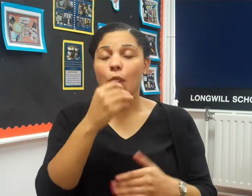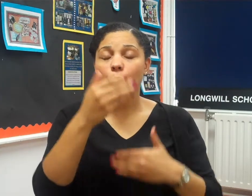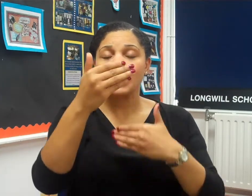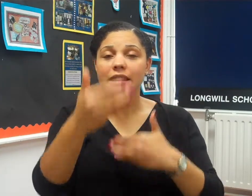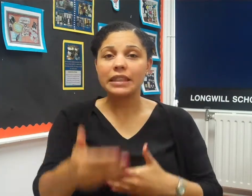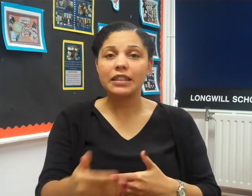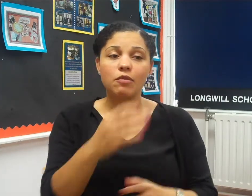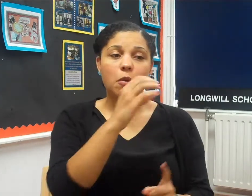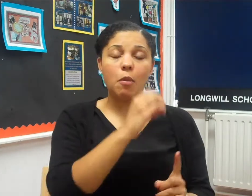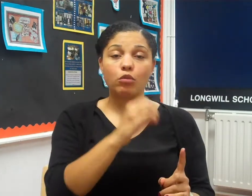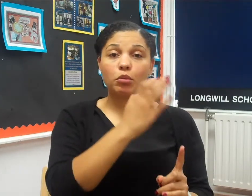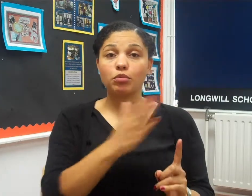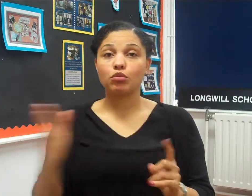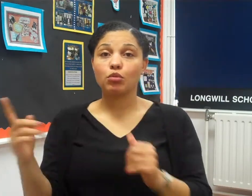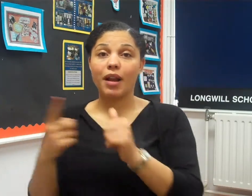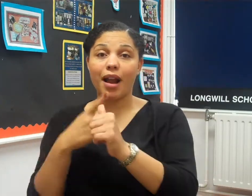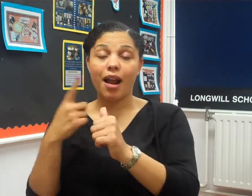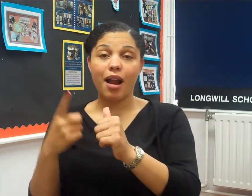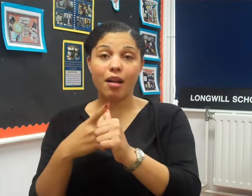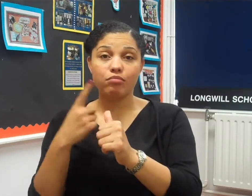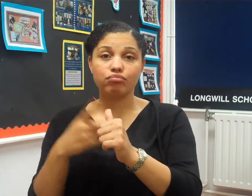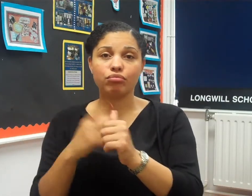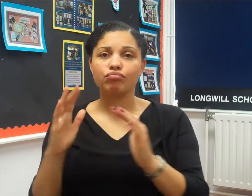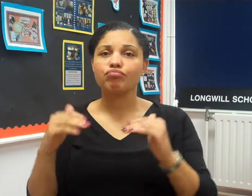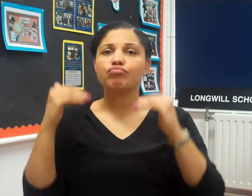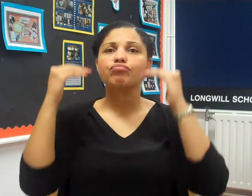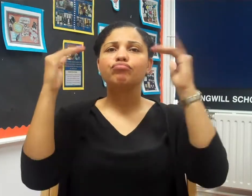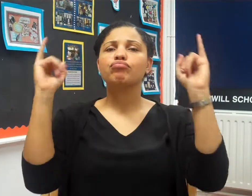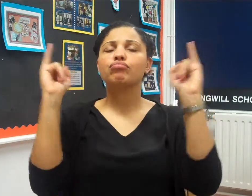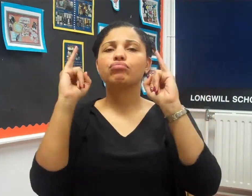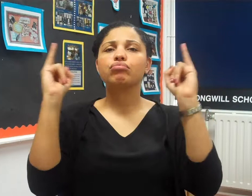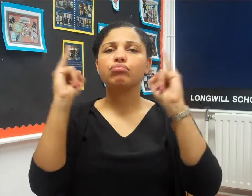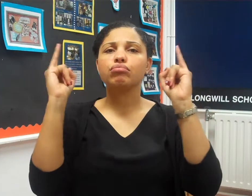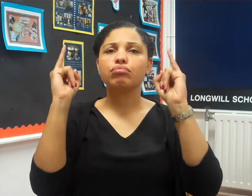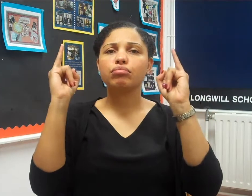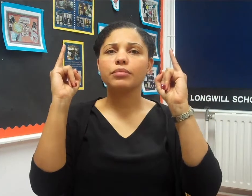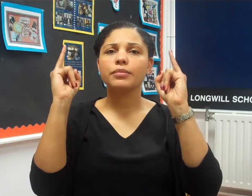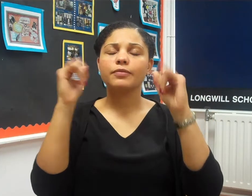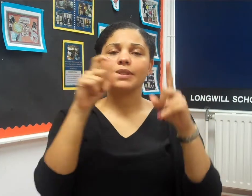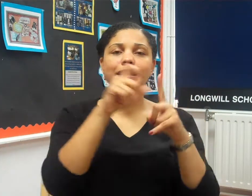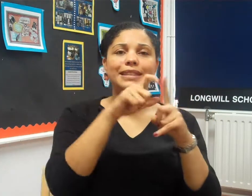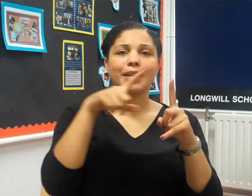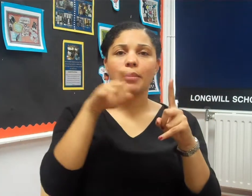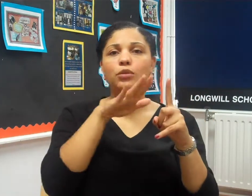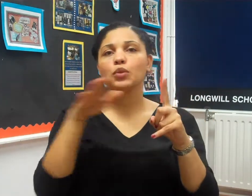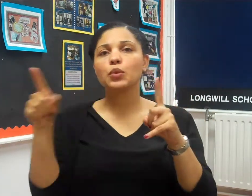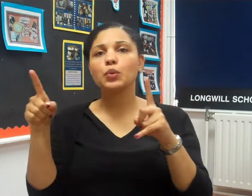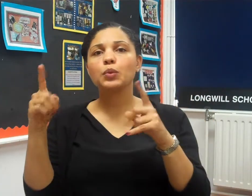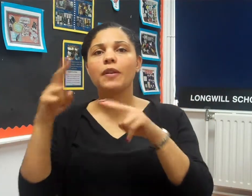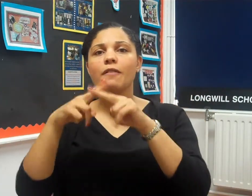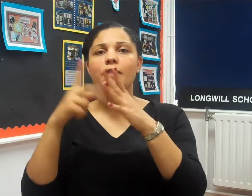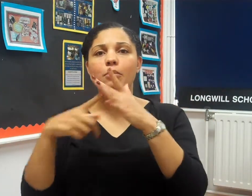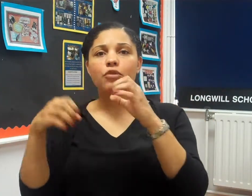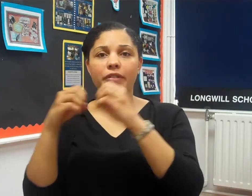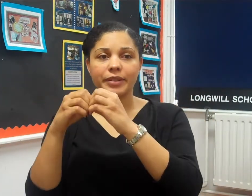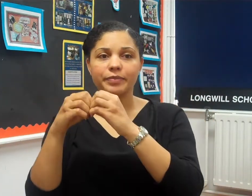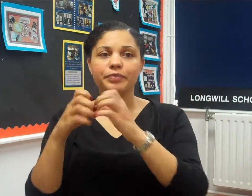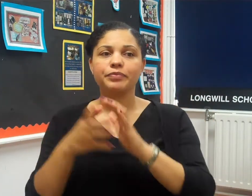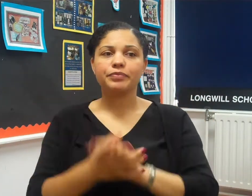and is worst between December and February. Every year, about 600 people in the UK die from flu, but